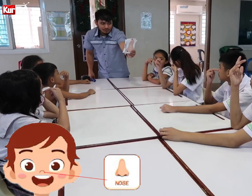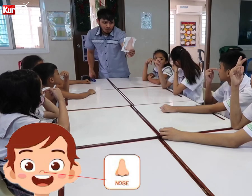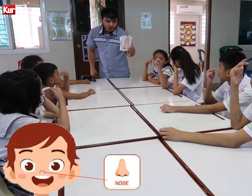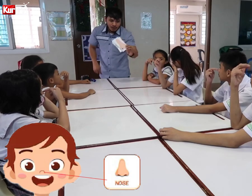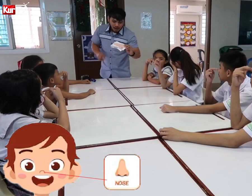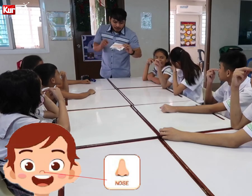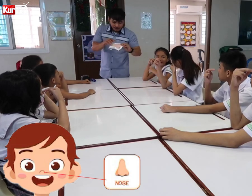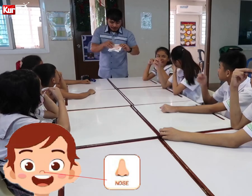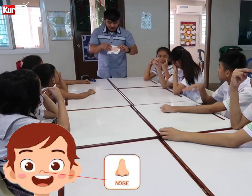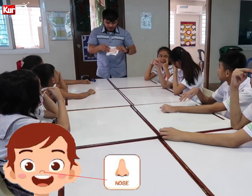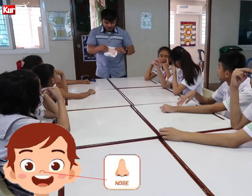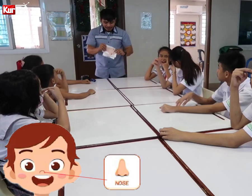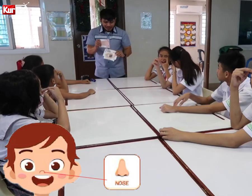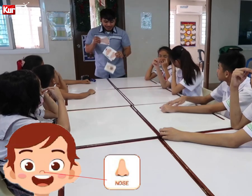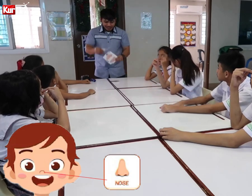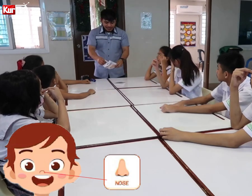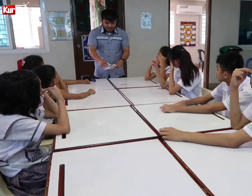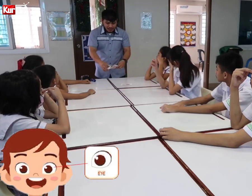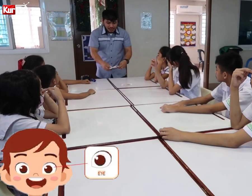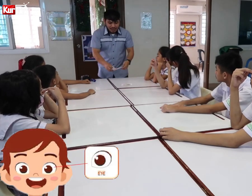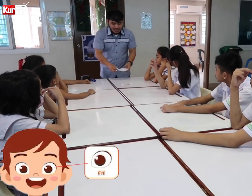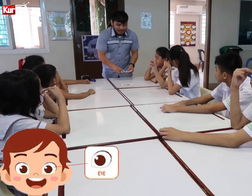Okay. Next is eye.